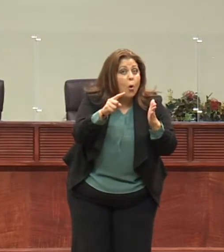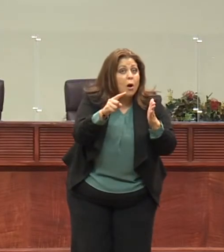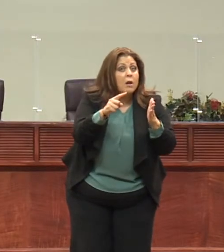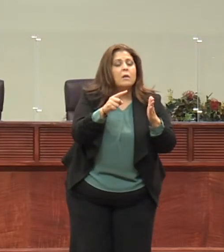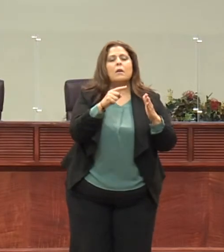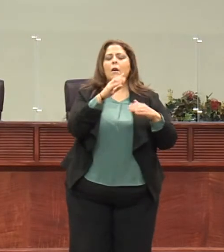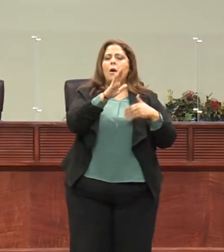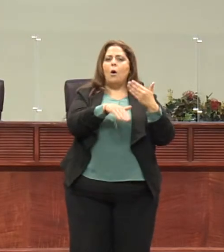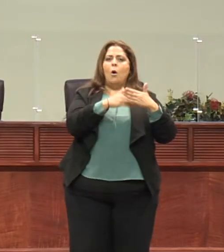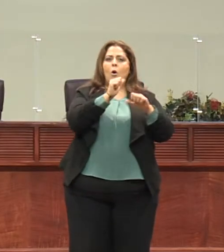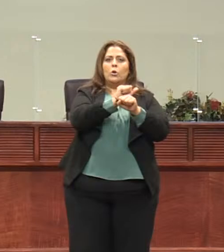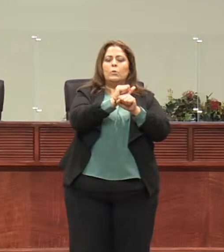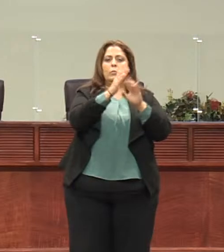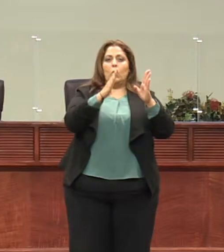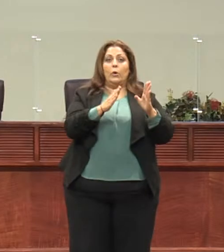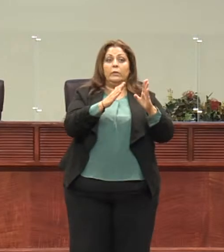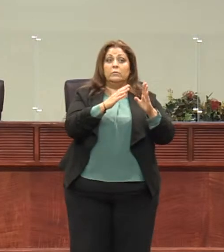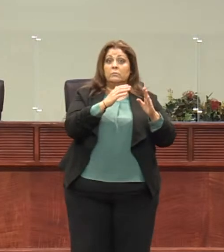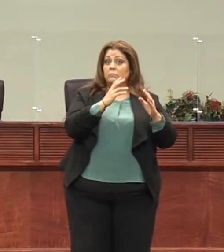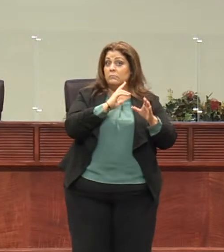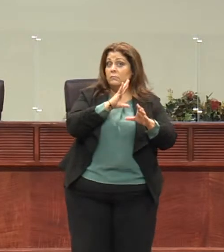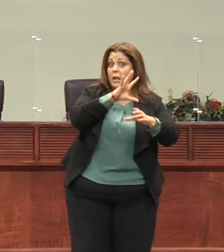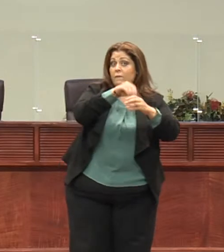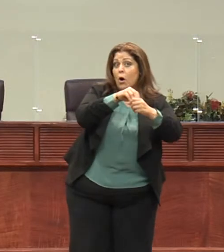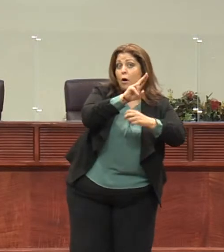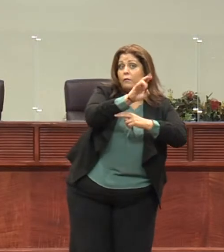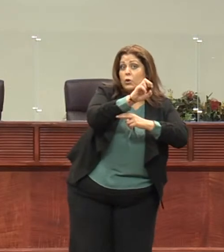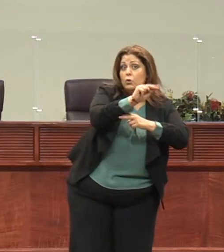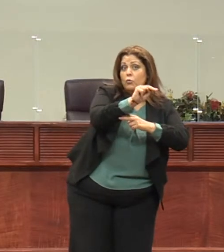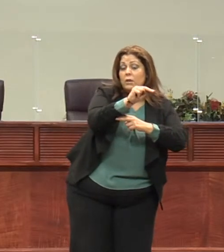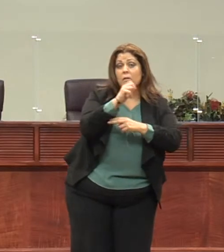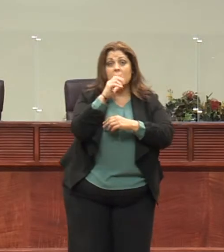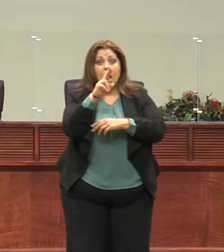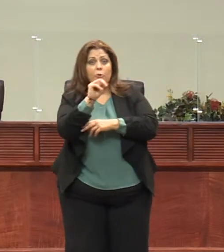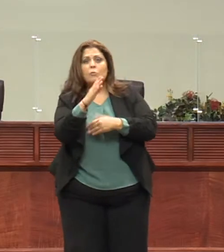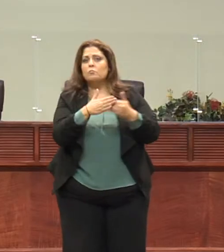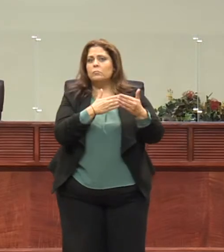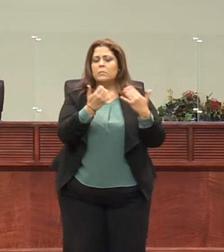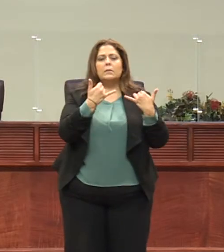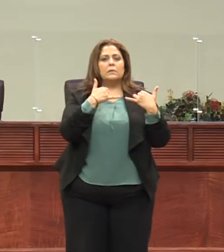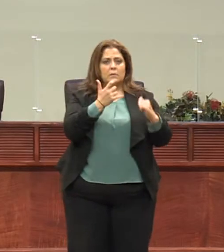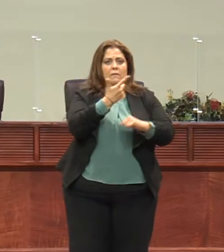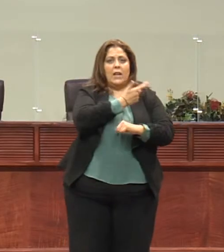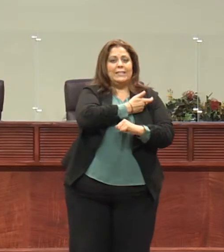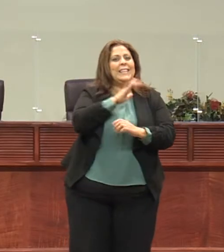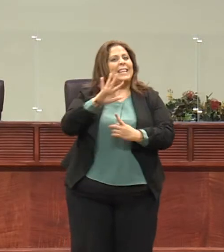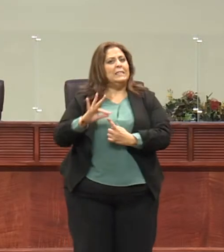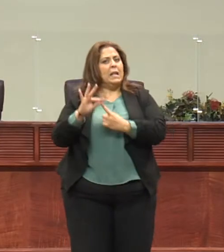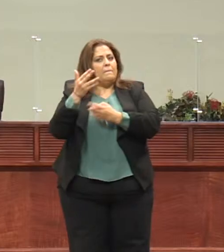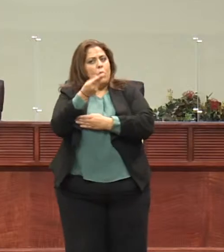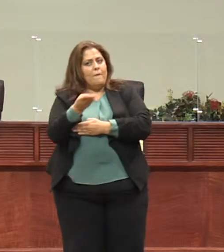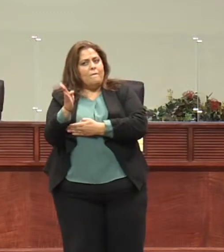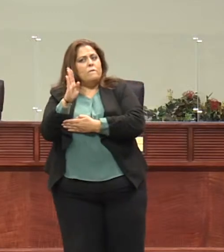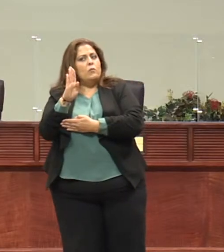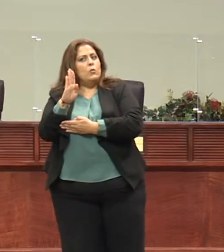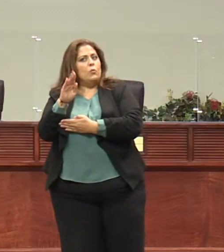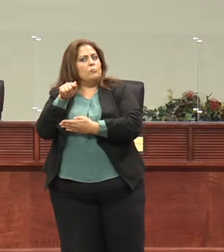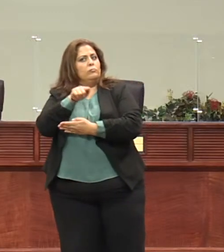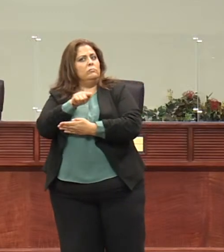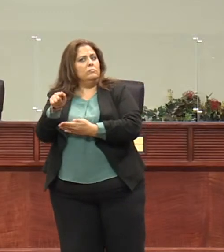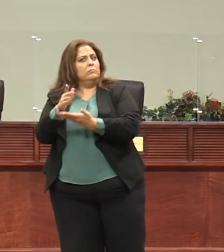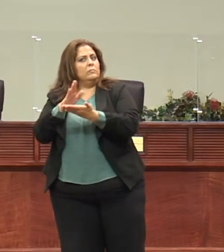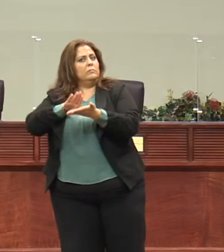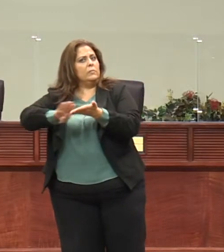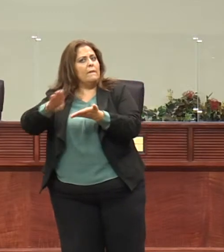and union employees with some legal exceptions. Almost immediately, the region's largest employer, in fact,